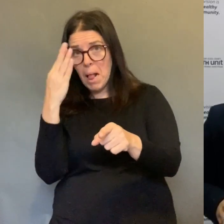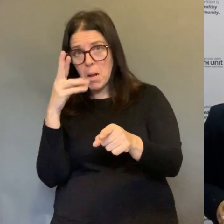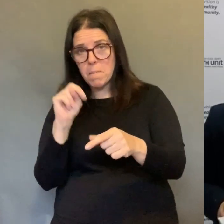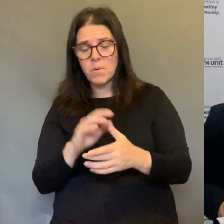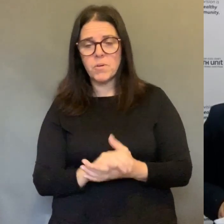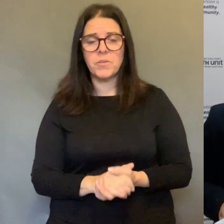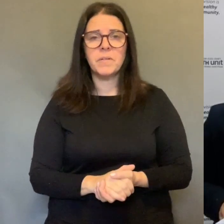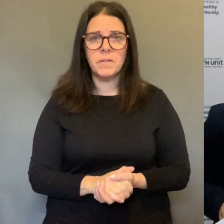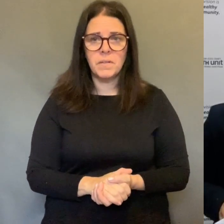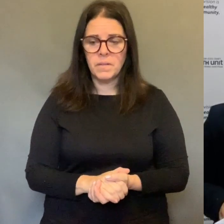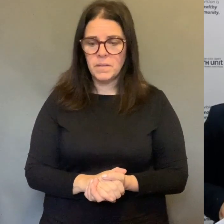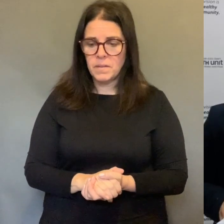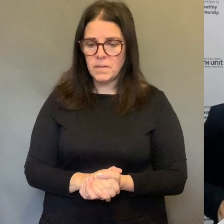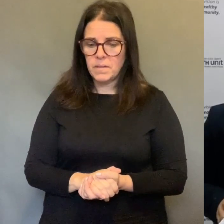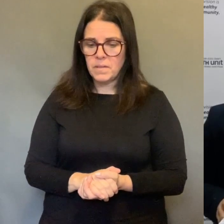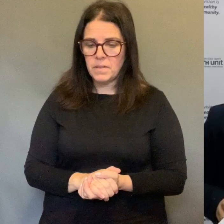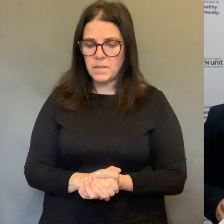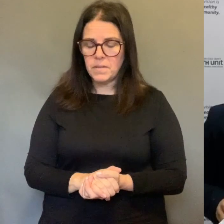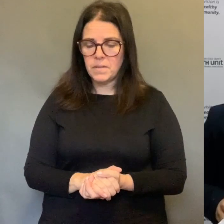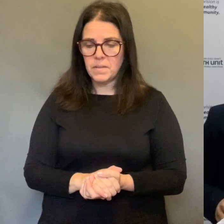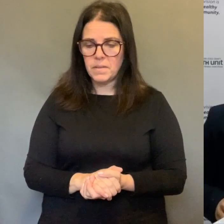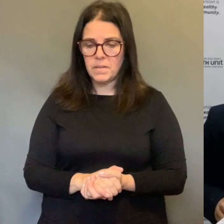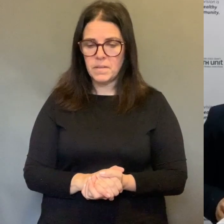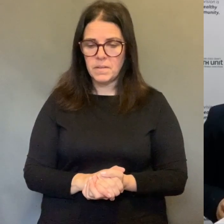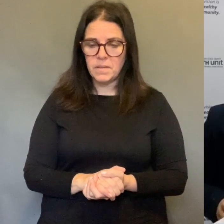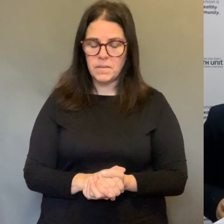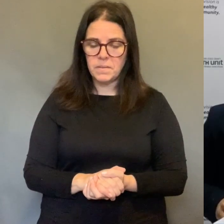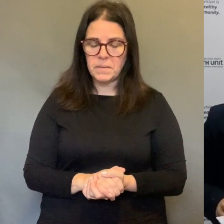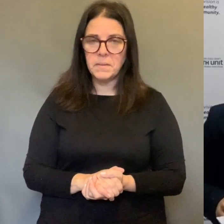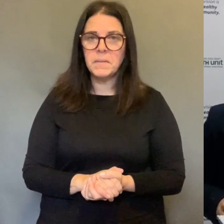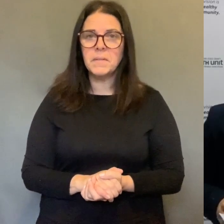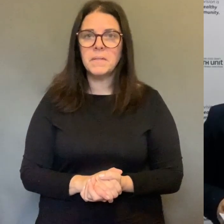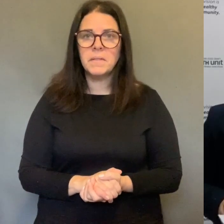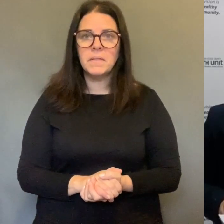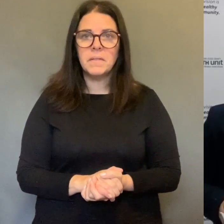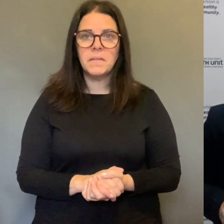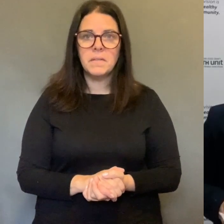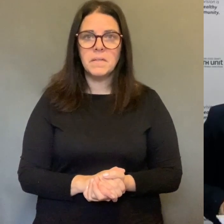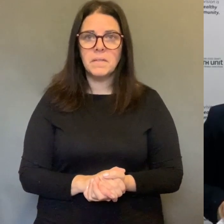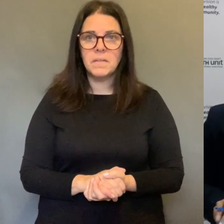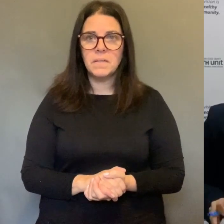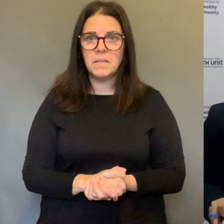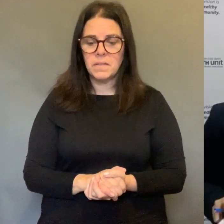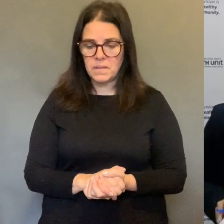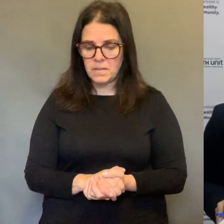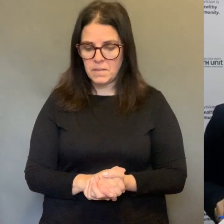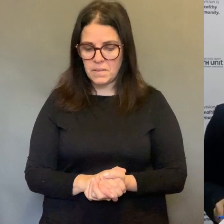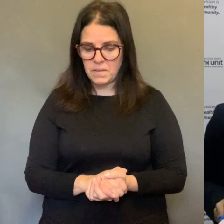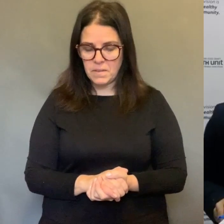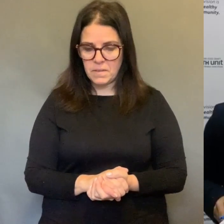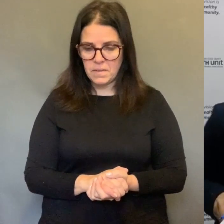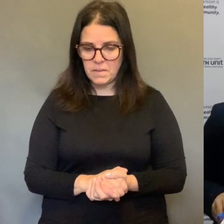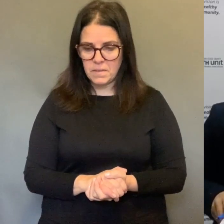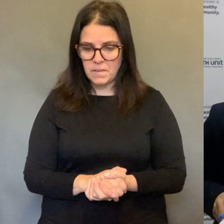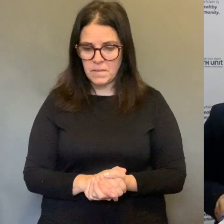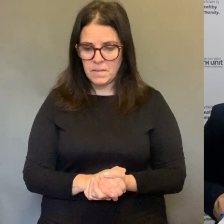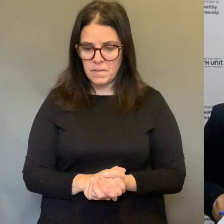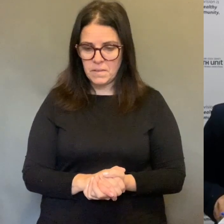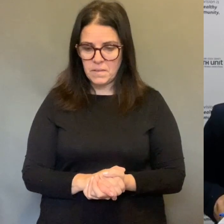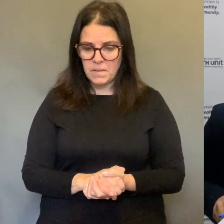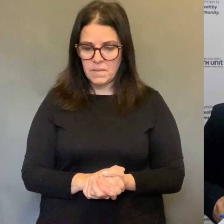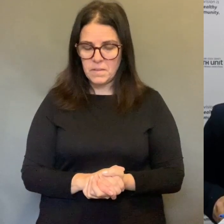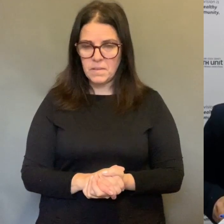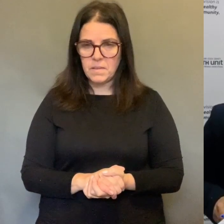people may start to not take these measures seriously? Of course, there is